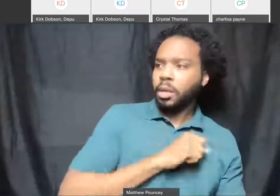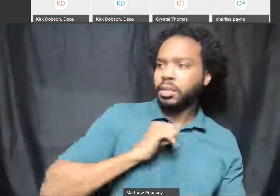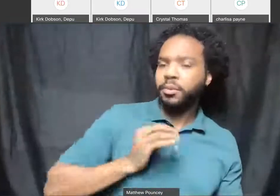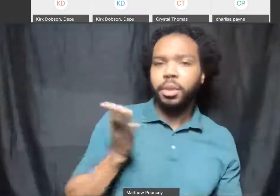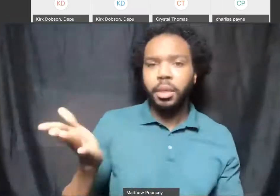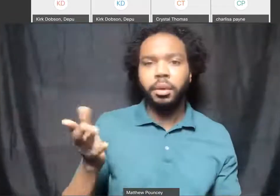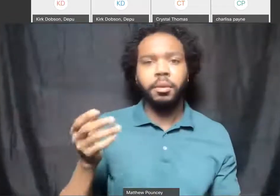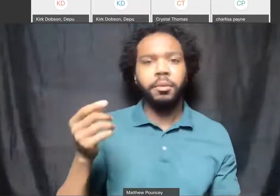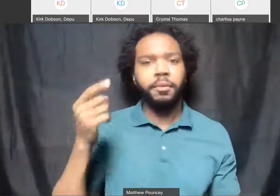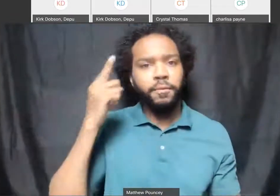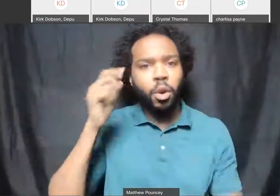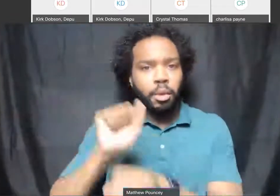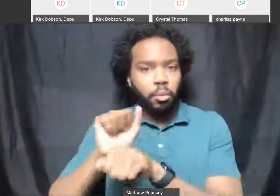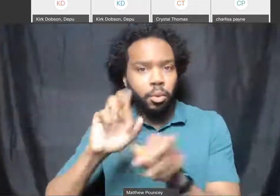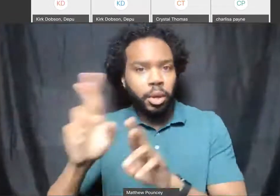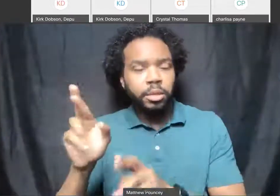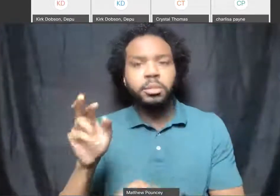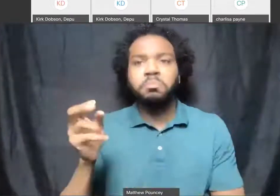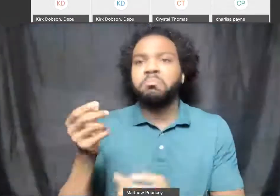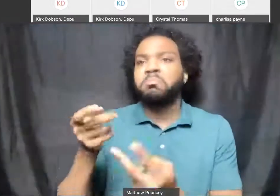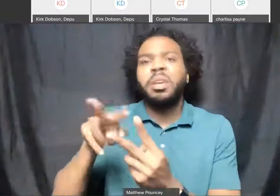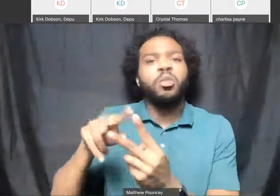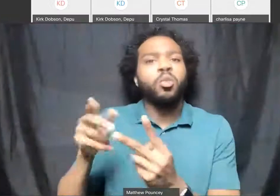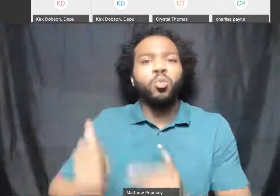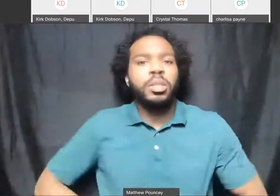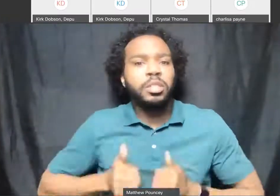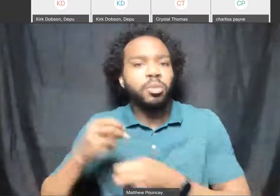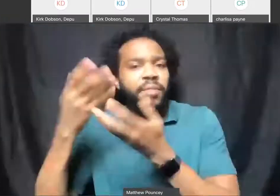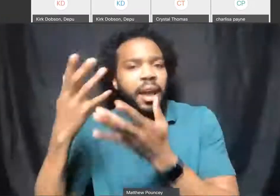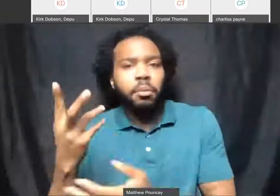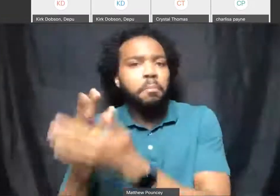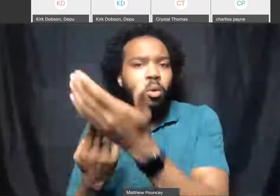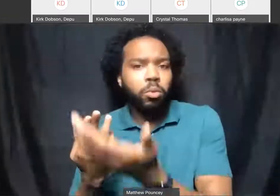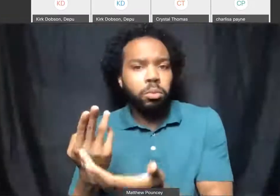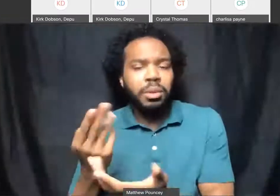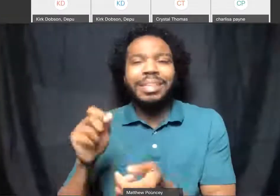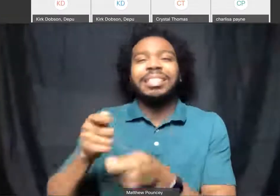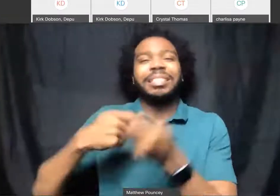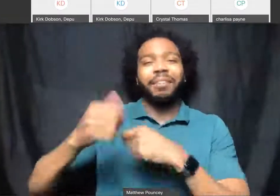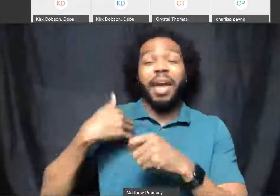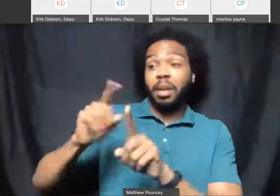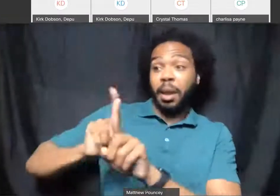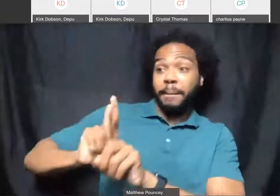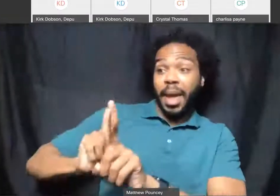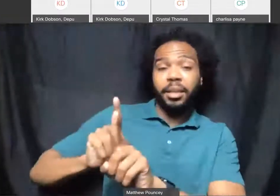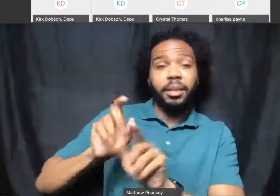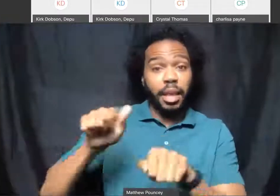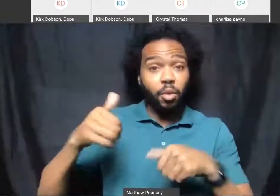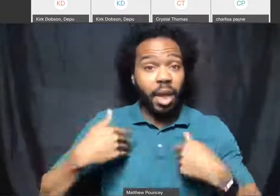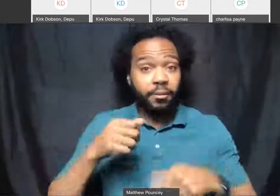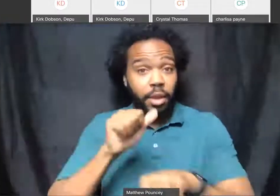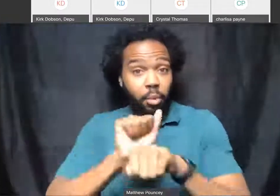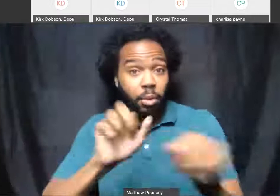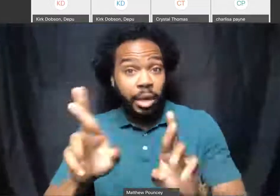Or even some of our residential providers who do both, rather than doing companion, could you do employment readiness? Yes. The